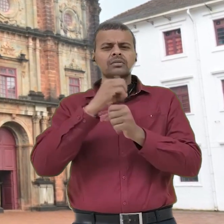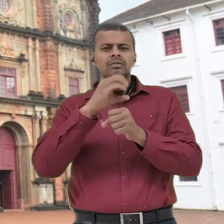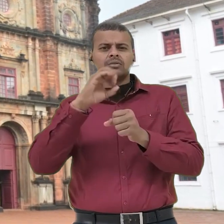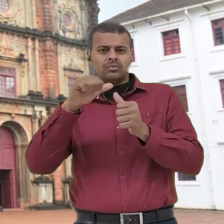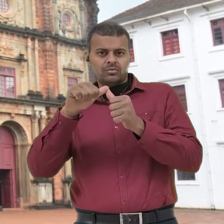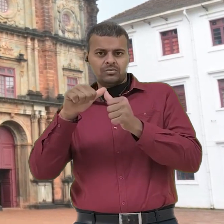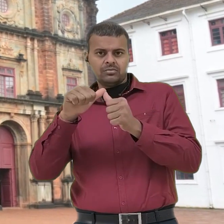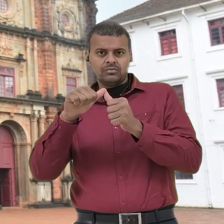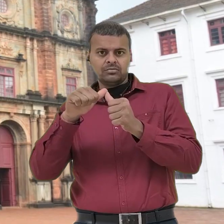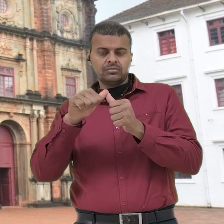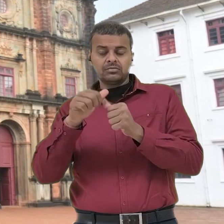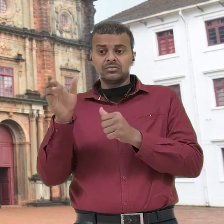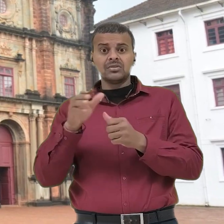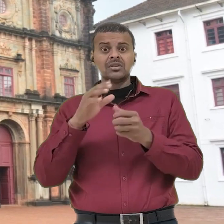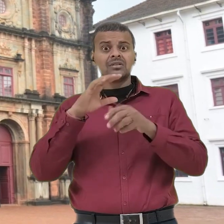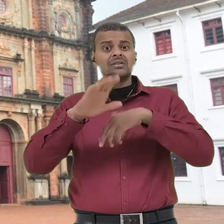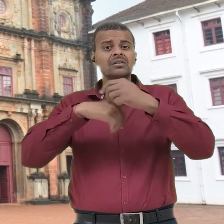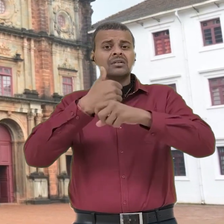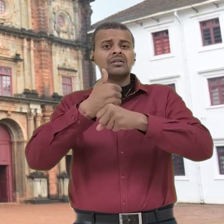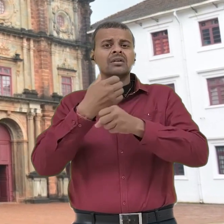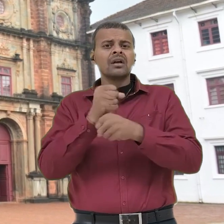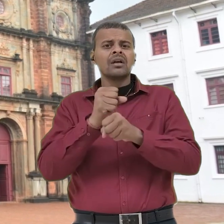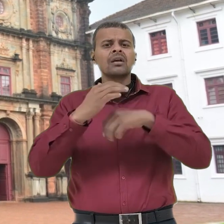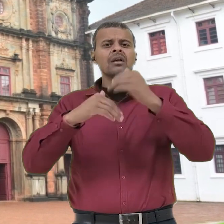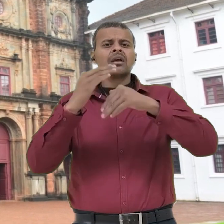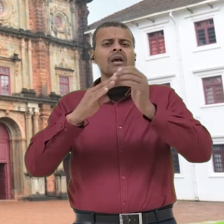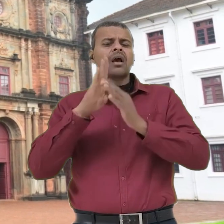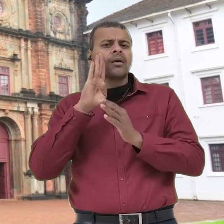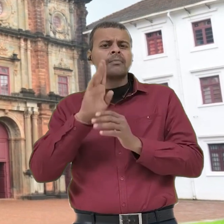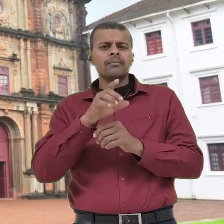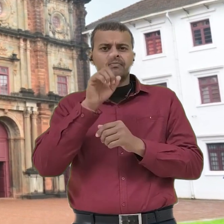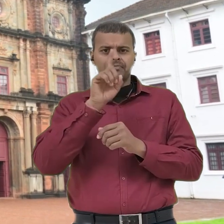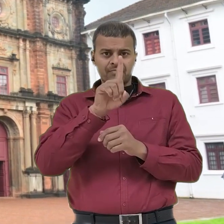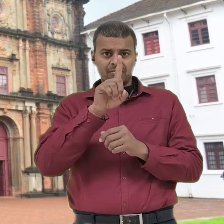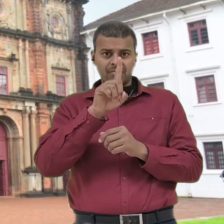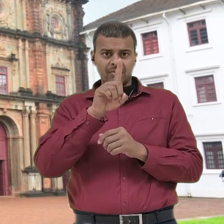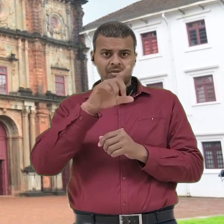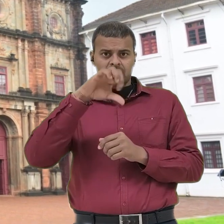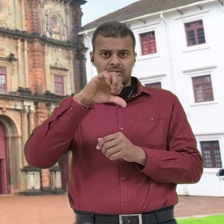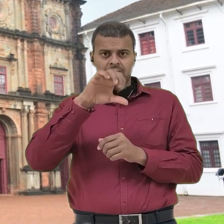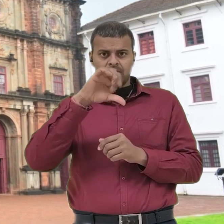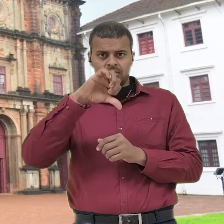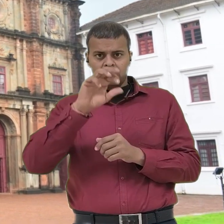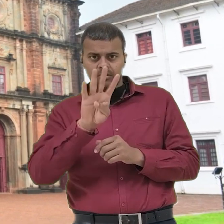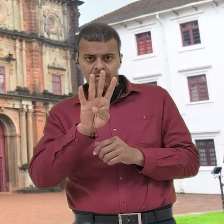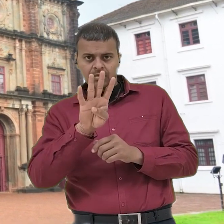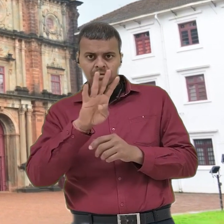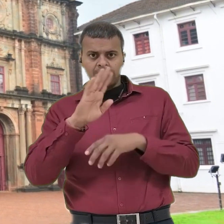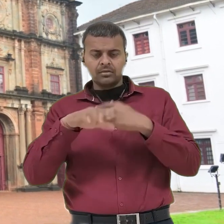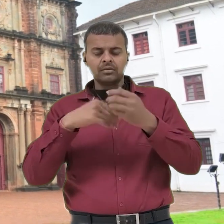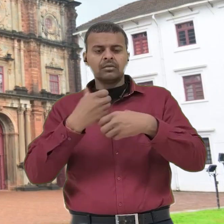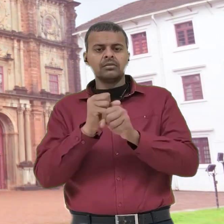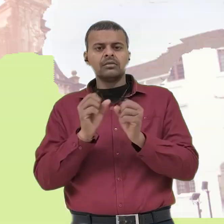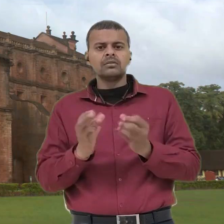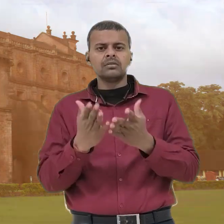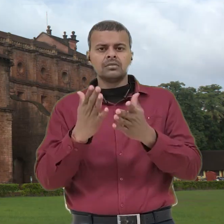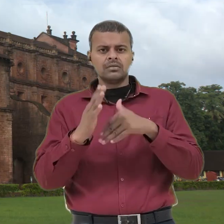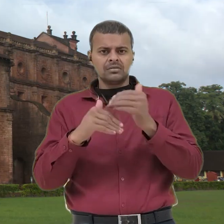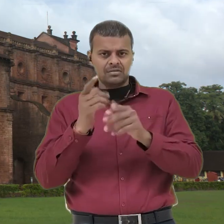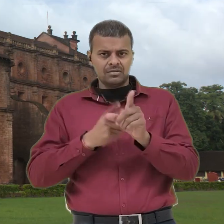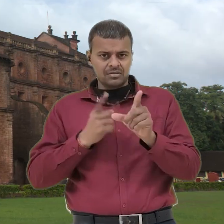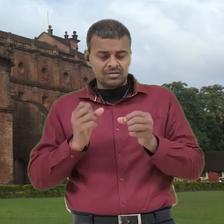Basilica of Bom Jesus was started on 24th November 1594 out of the funds left